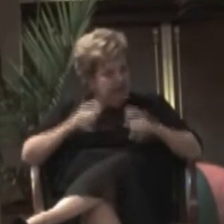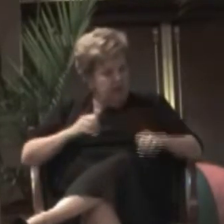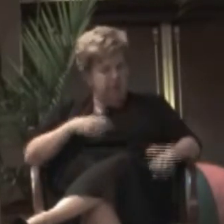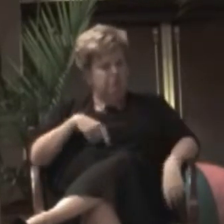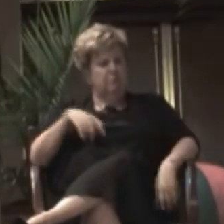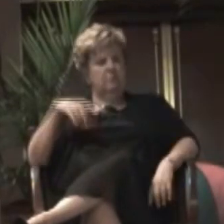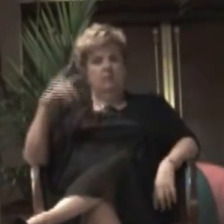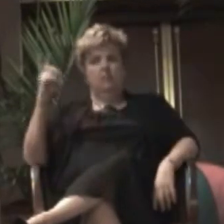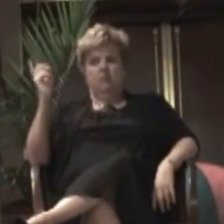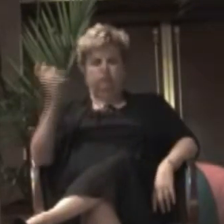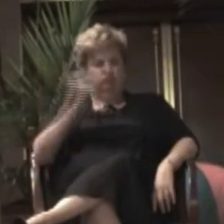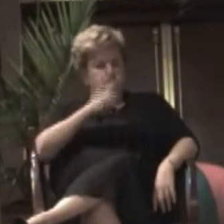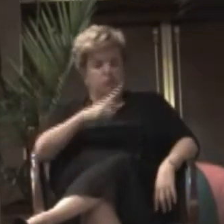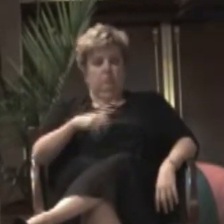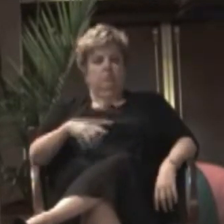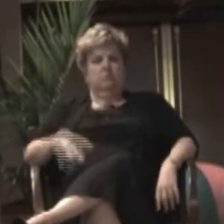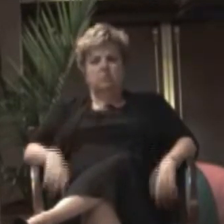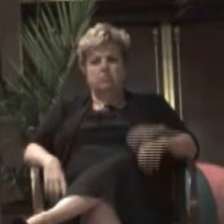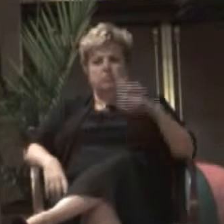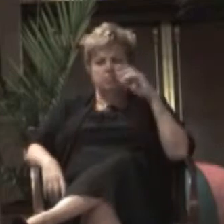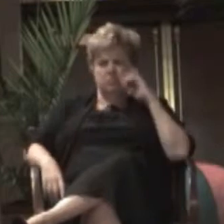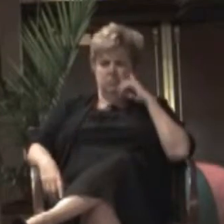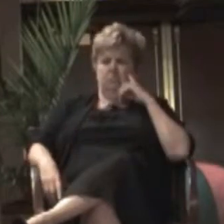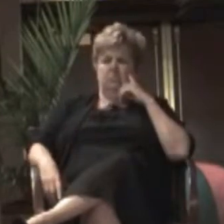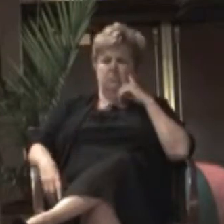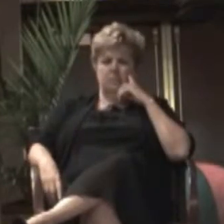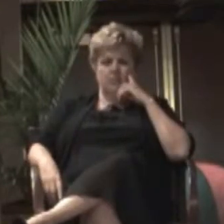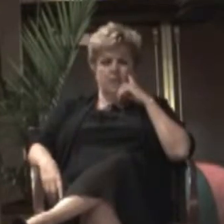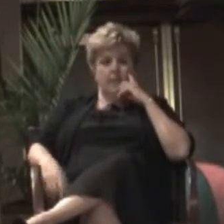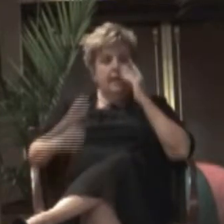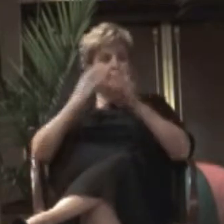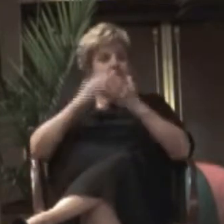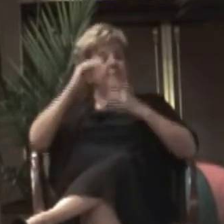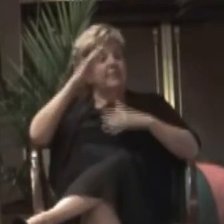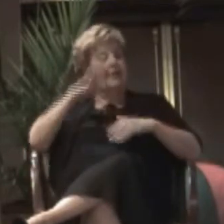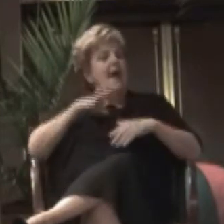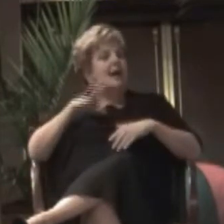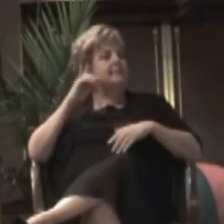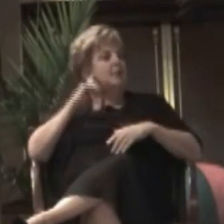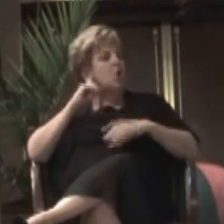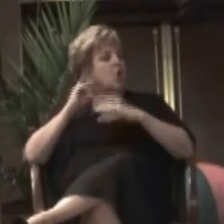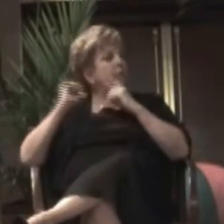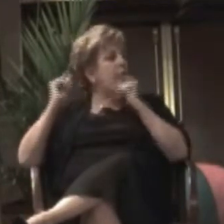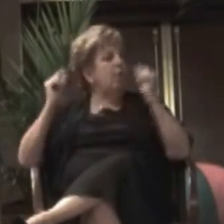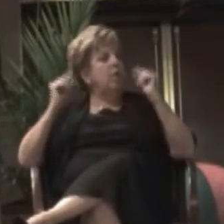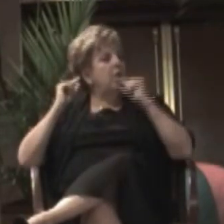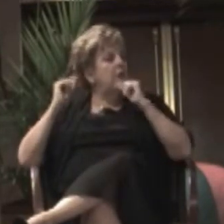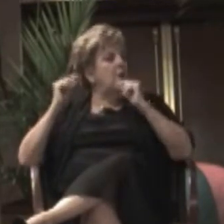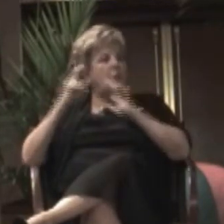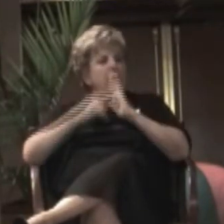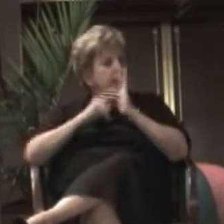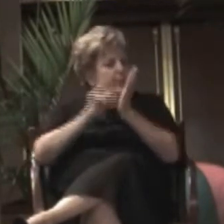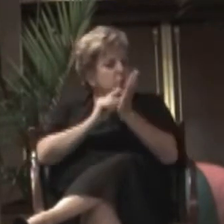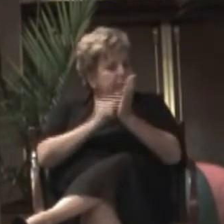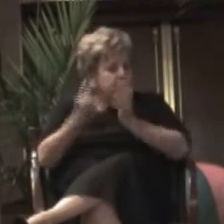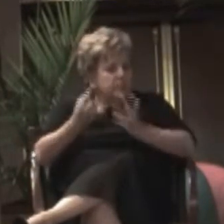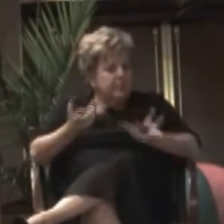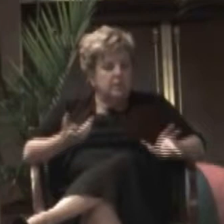back into the tank, and some of the guys in there apparently had heard some news or something or read a paper. And they told